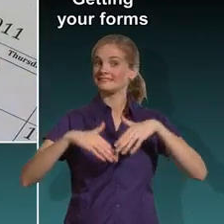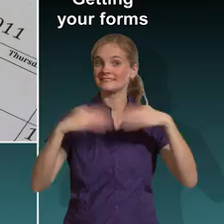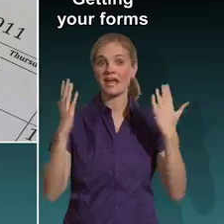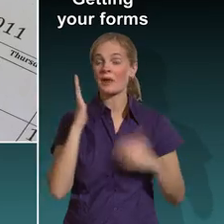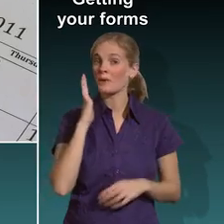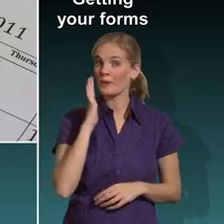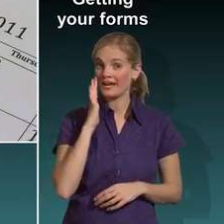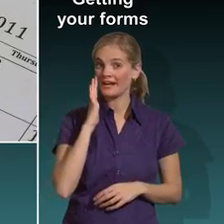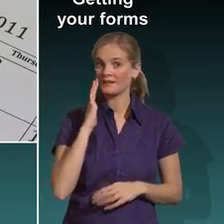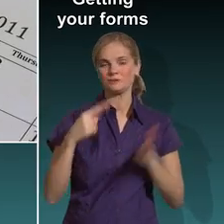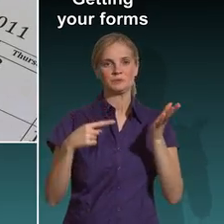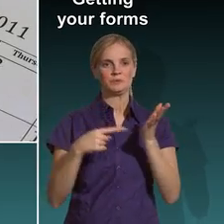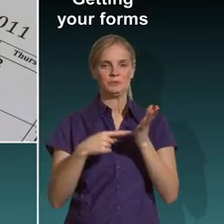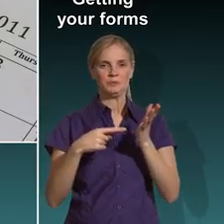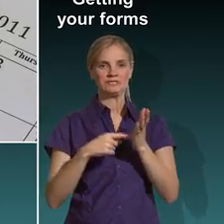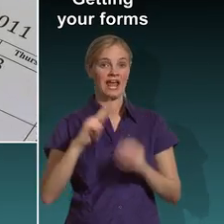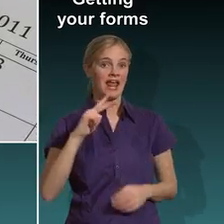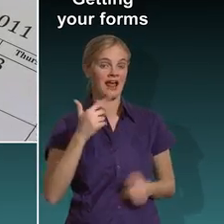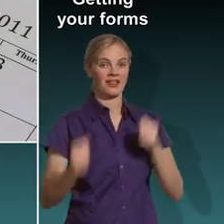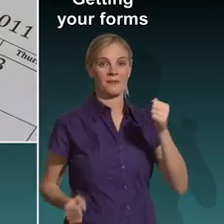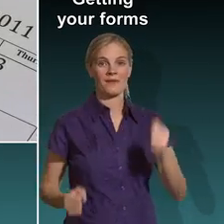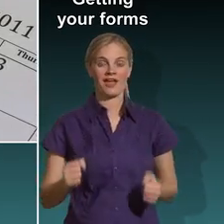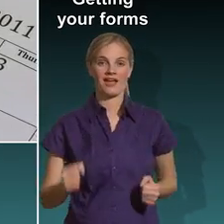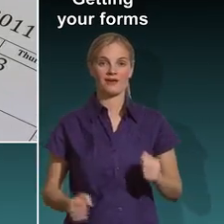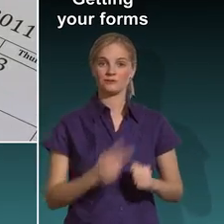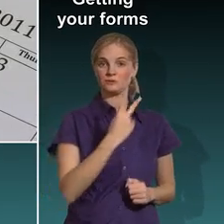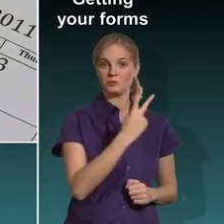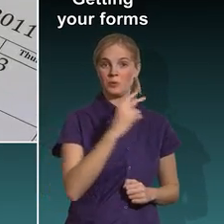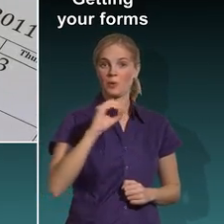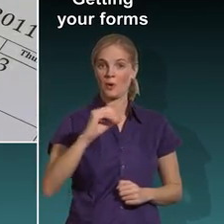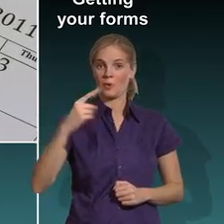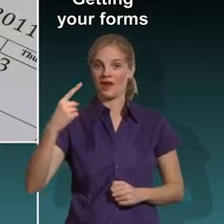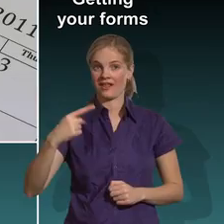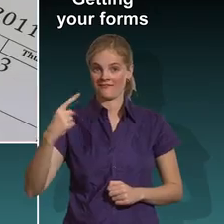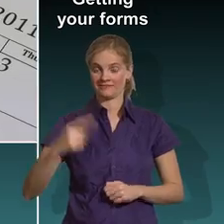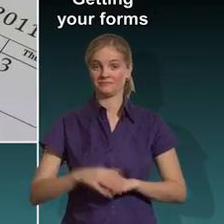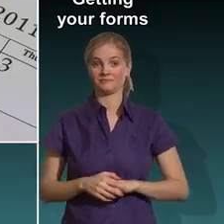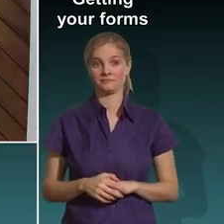Census Day is Tuesday the 8th of March 2011.